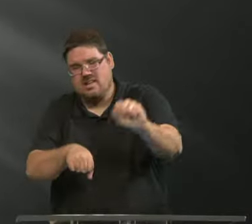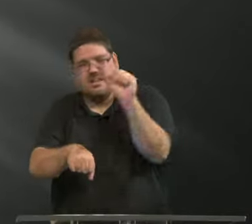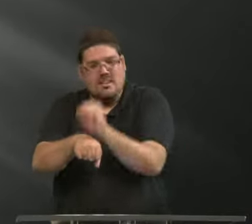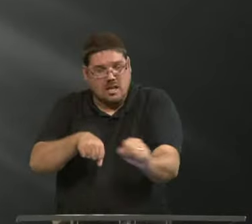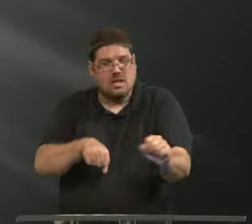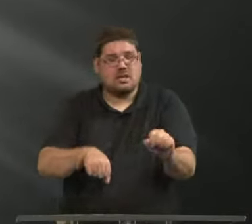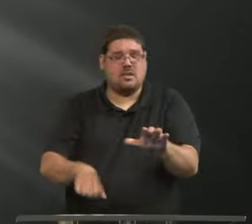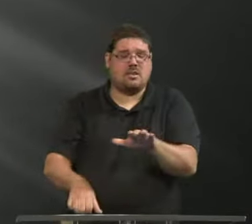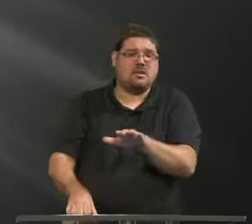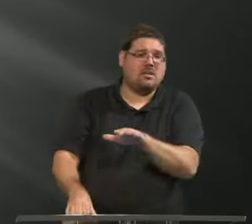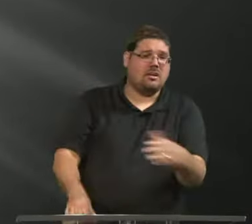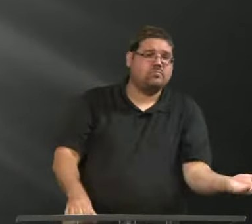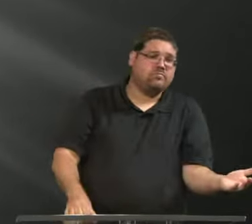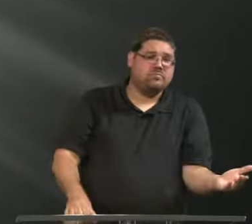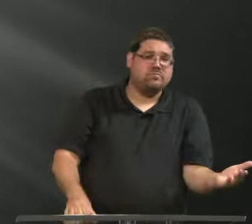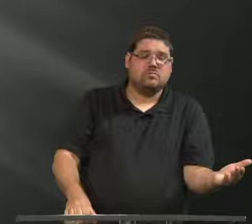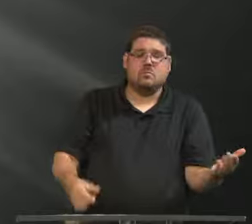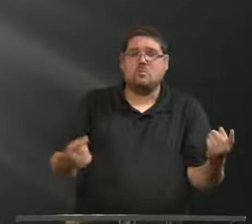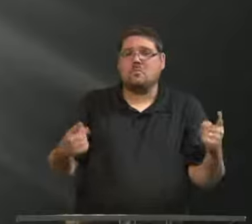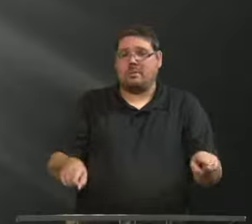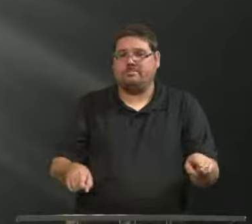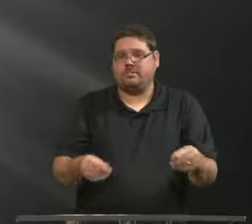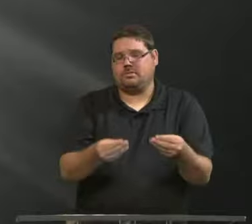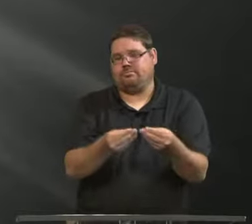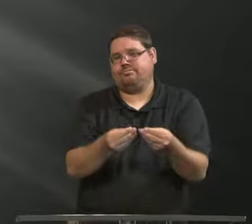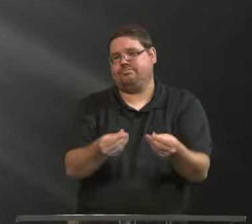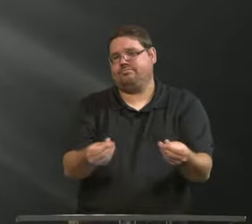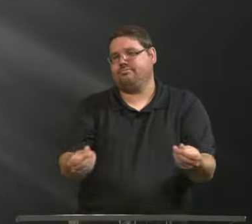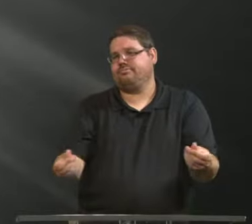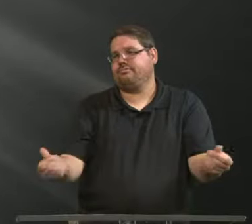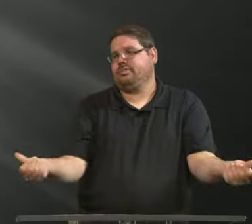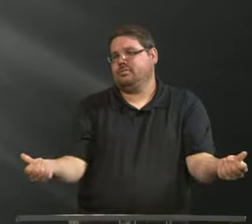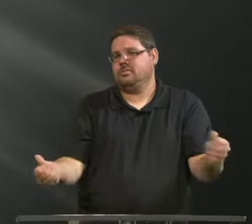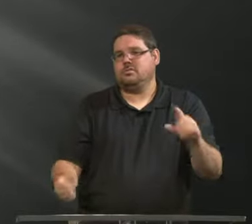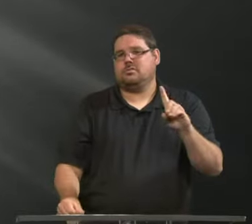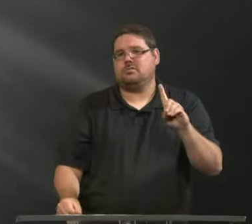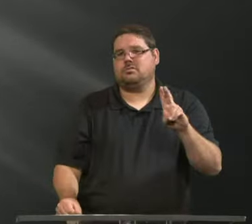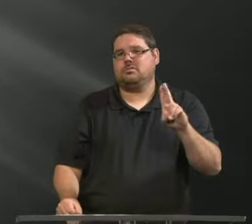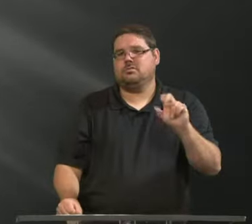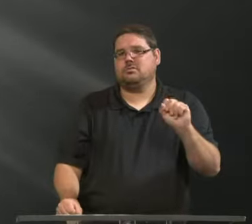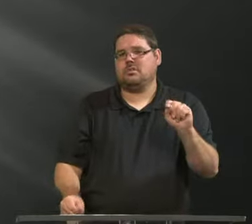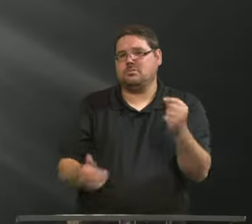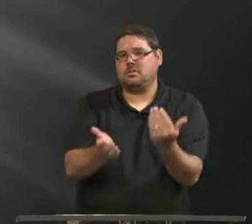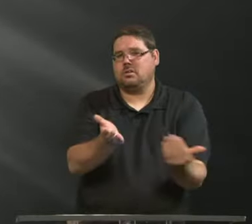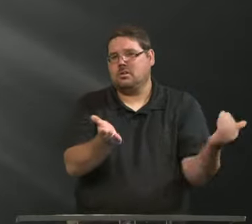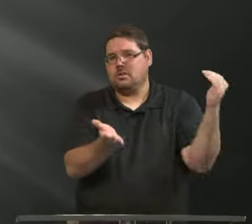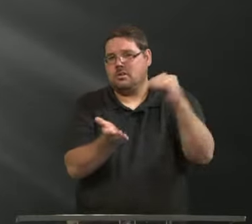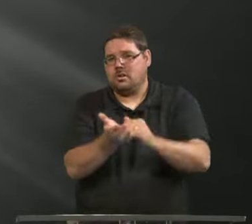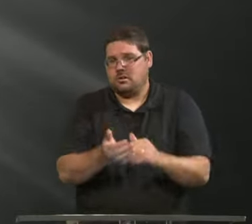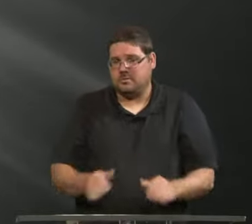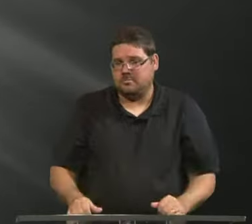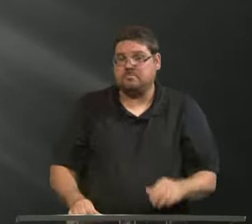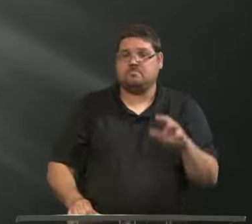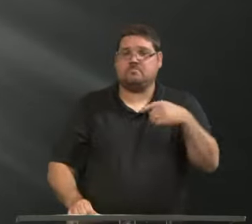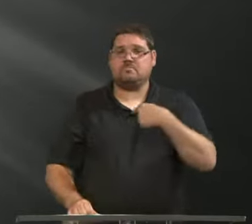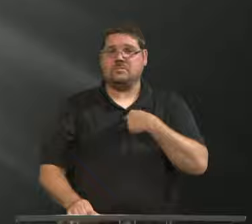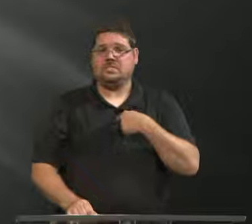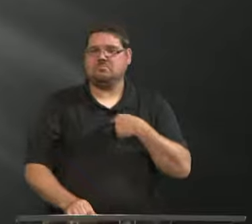would come and make it a hard time. Even Adam at the end of his life, he would just die and go back to